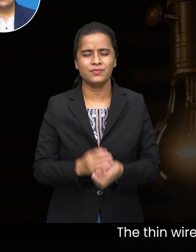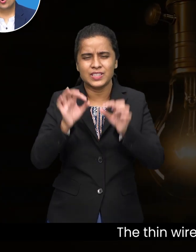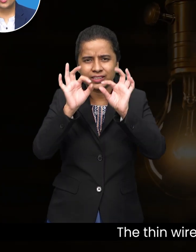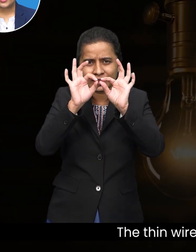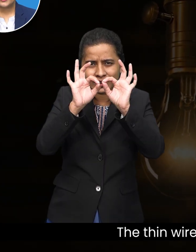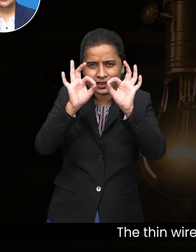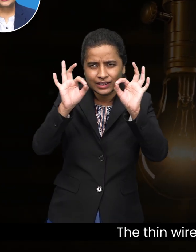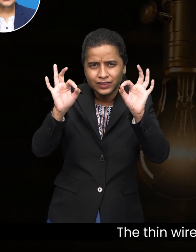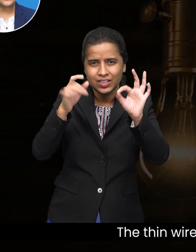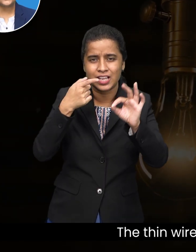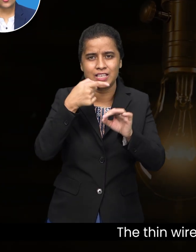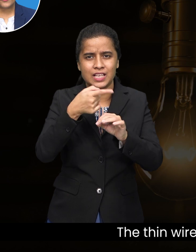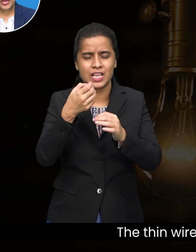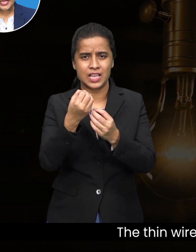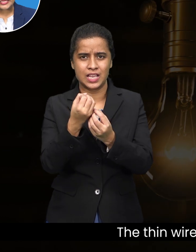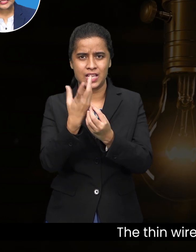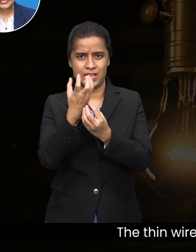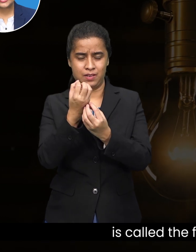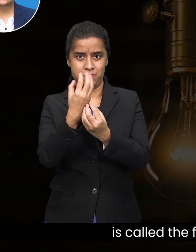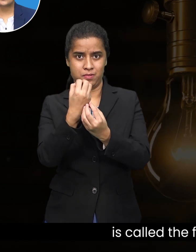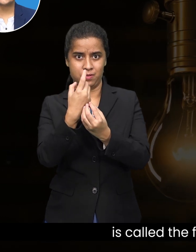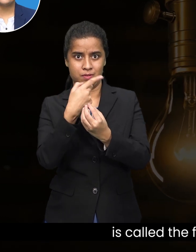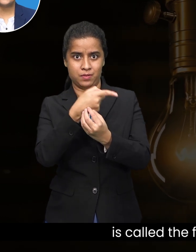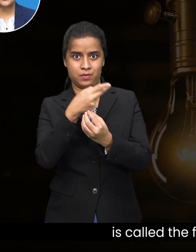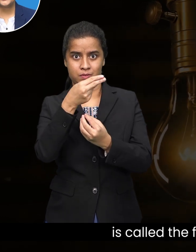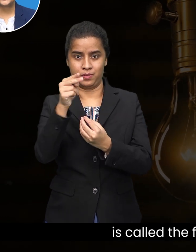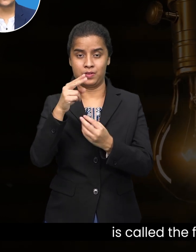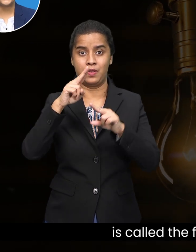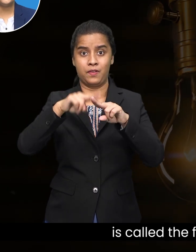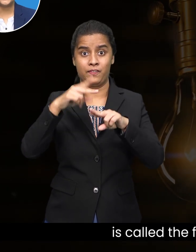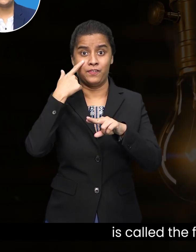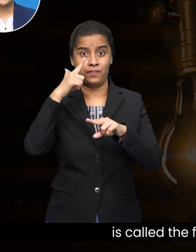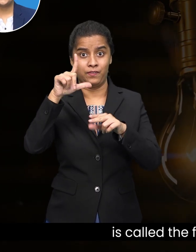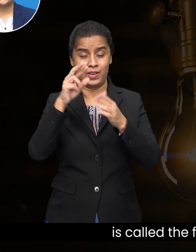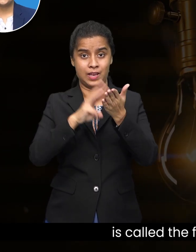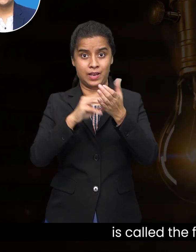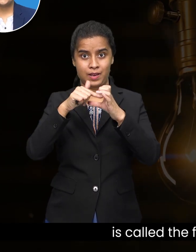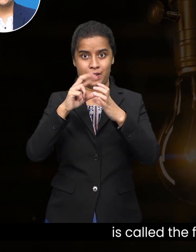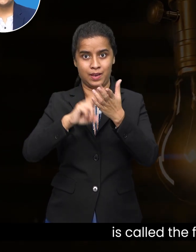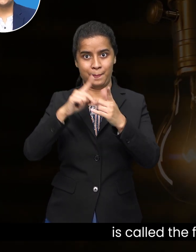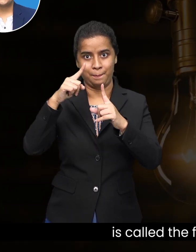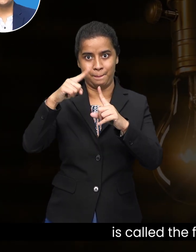The thin wire that gives off light is called the filament of the bulb.